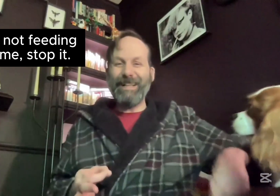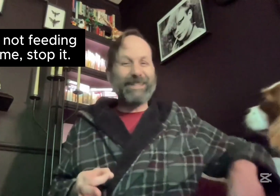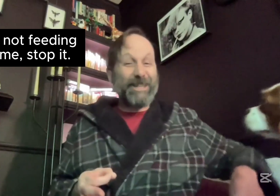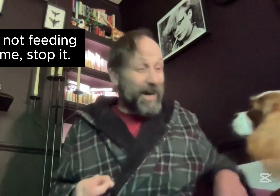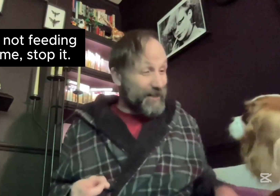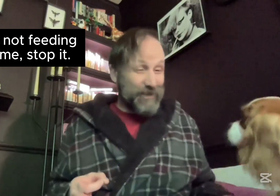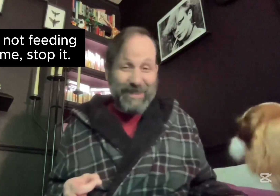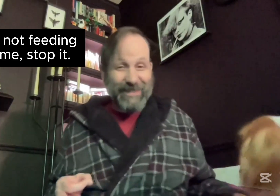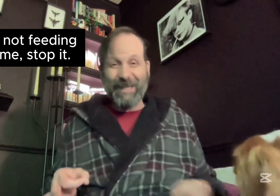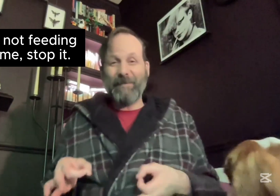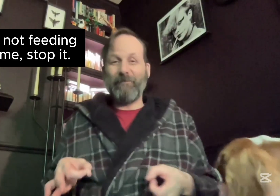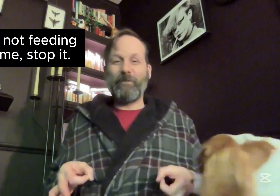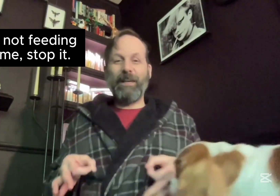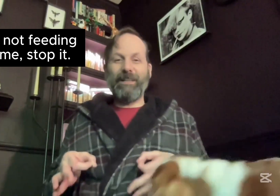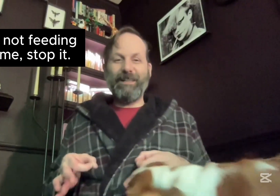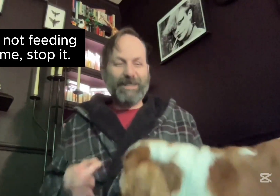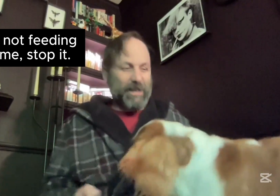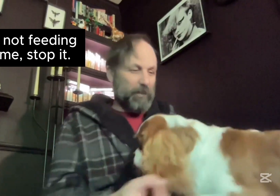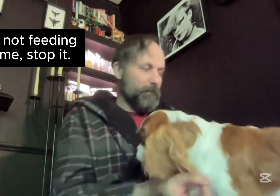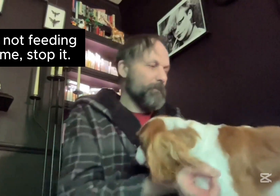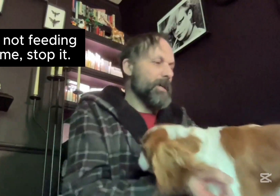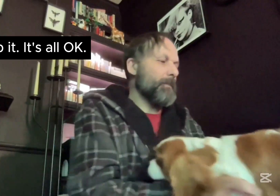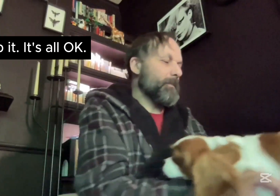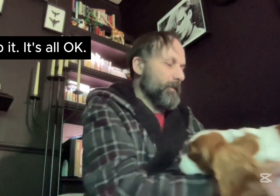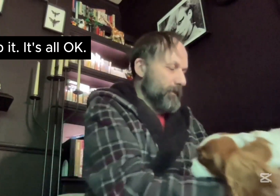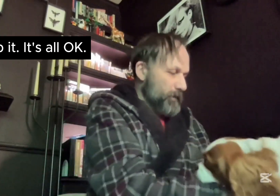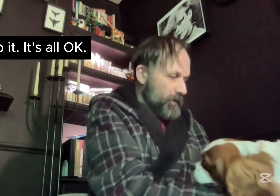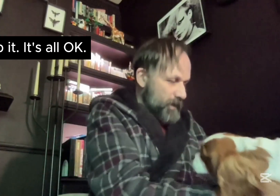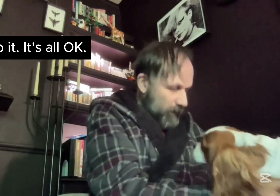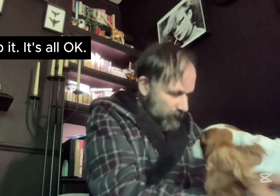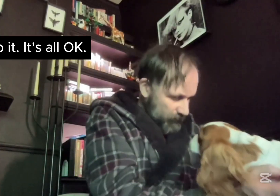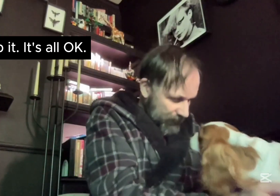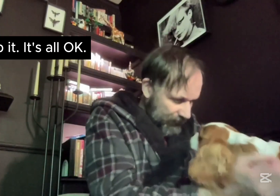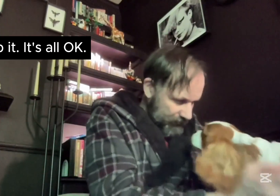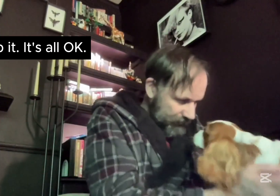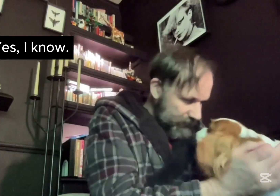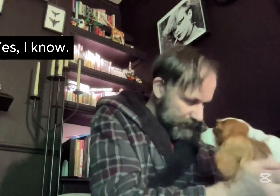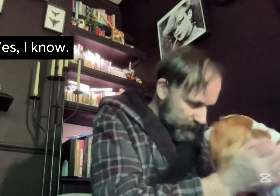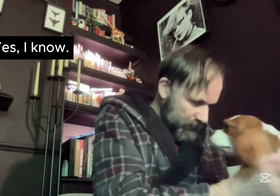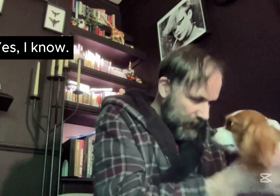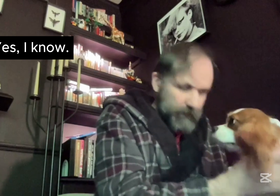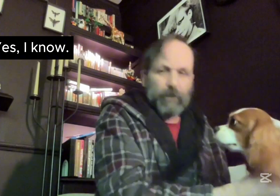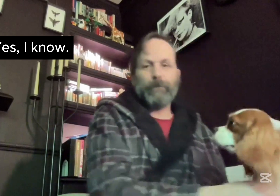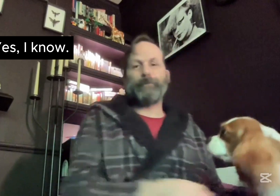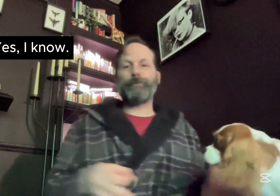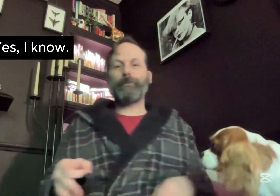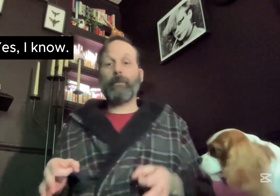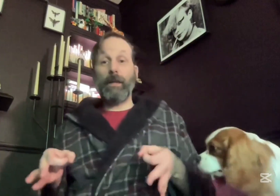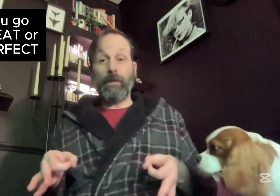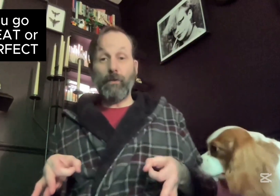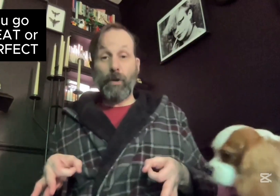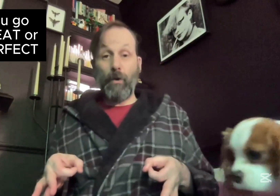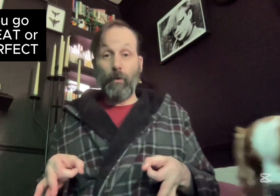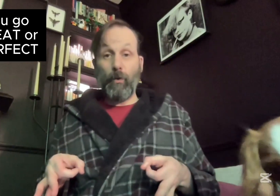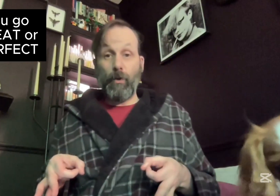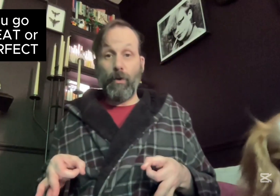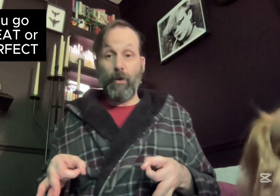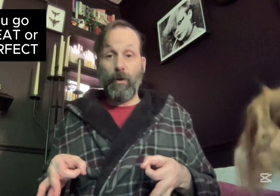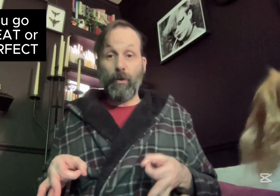It's not feeding time. Stop it. Stop it. It's all okay. Yes, I know. You go